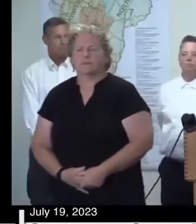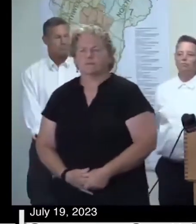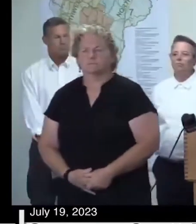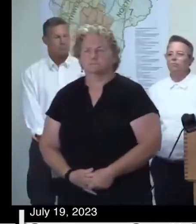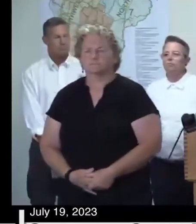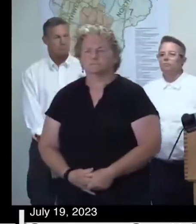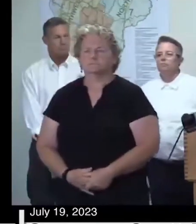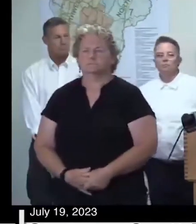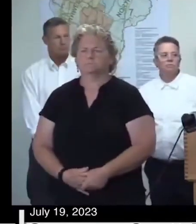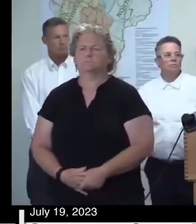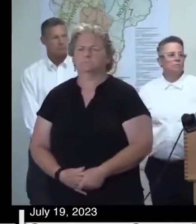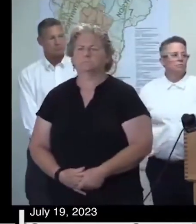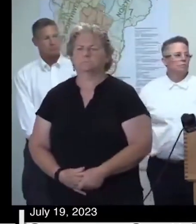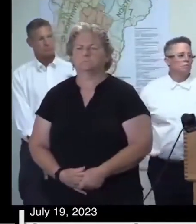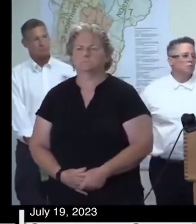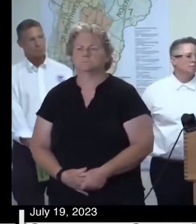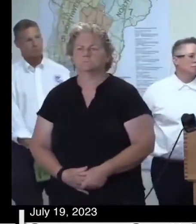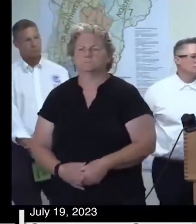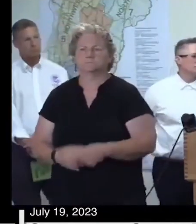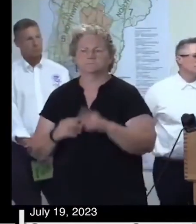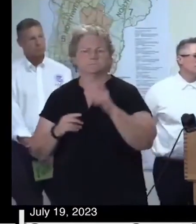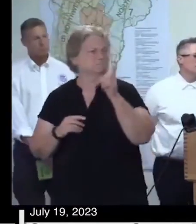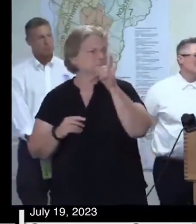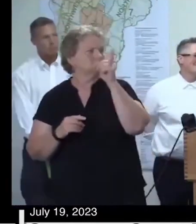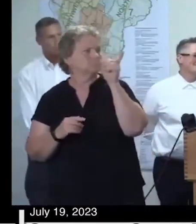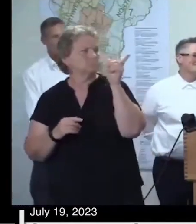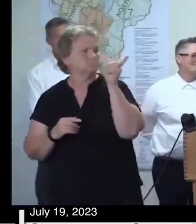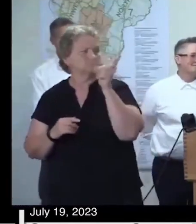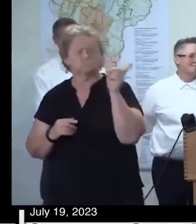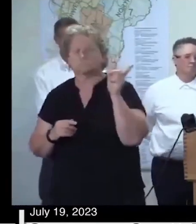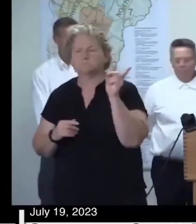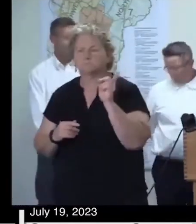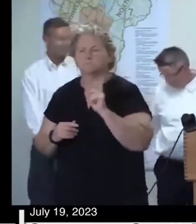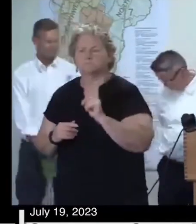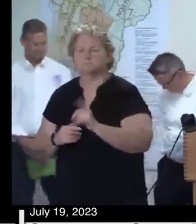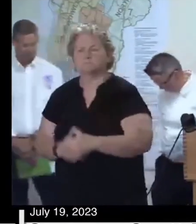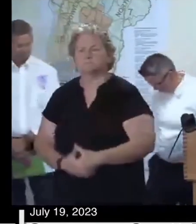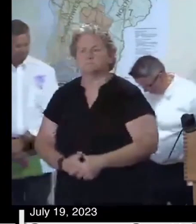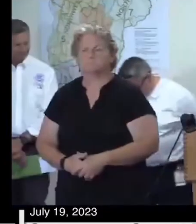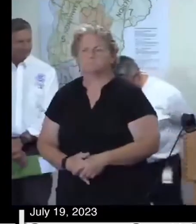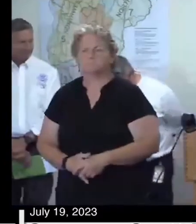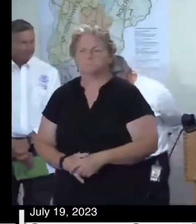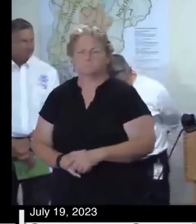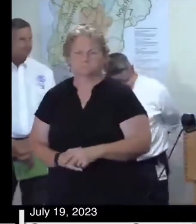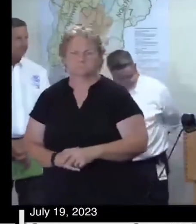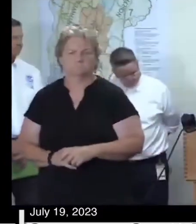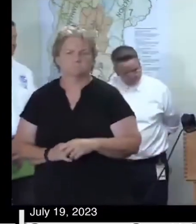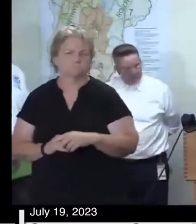those details. Do you have any information you might be able to come up and provide?